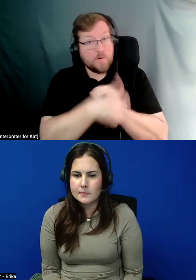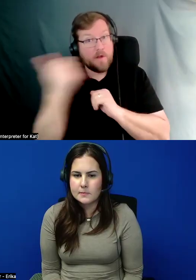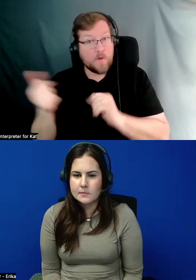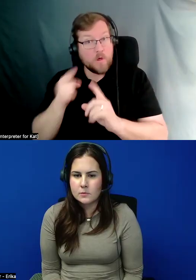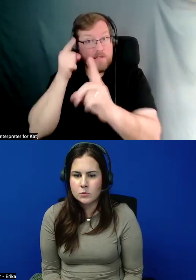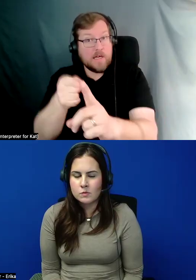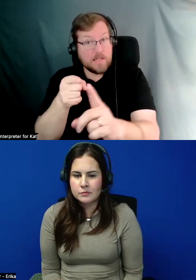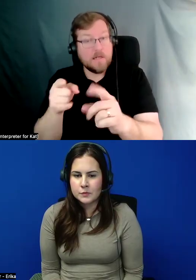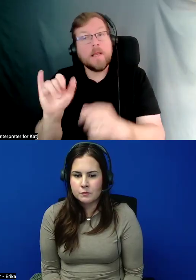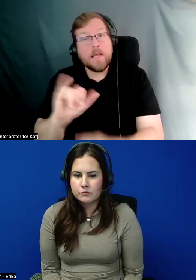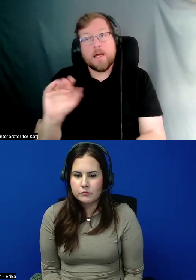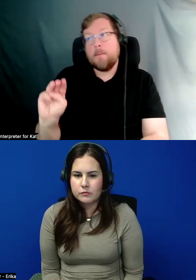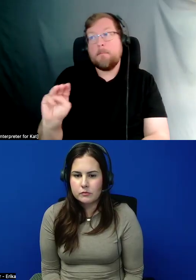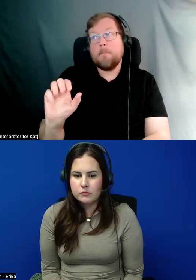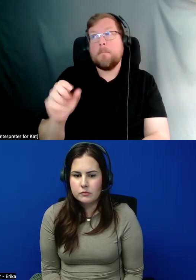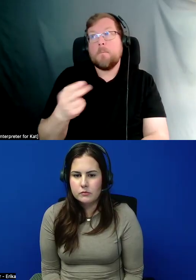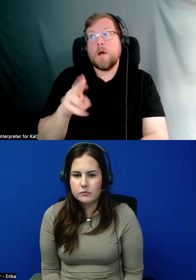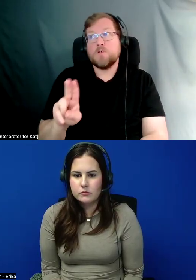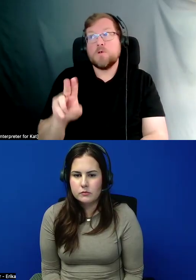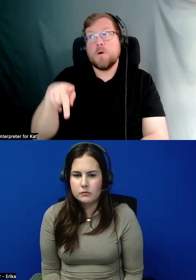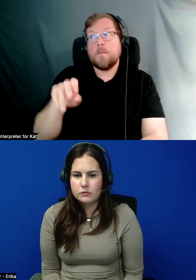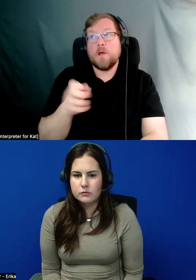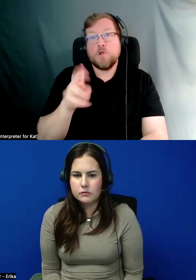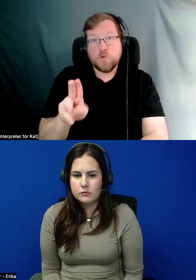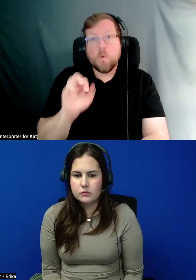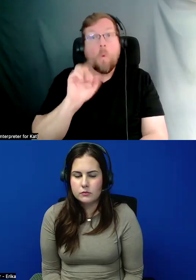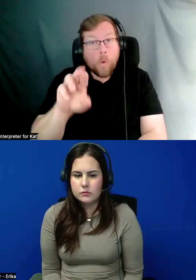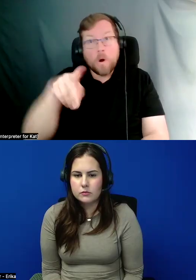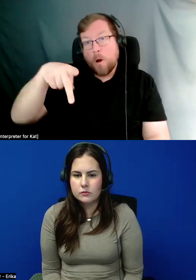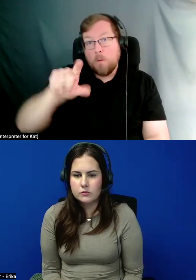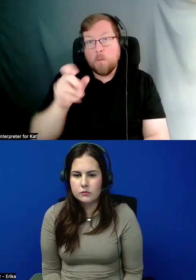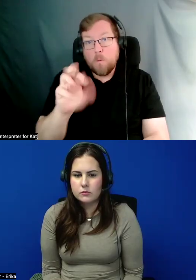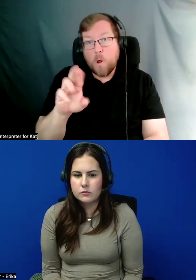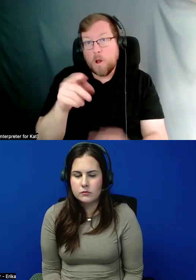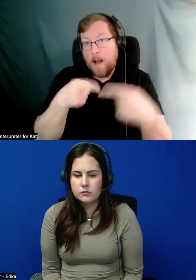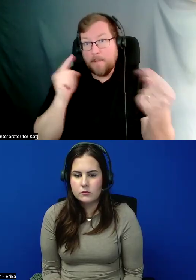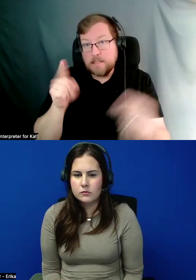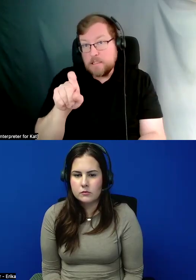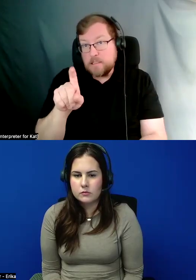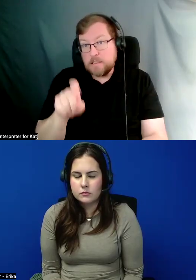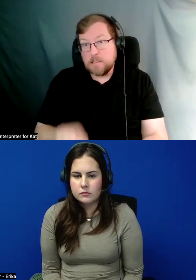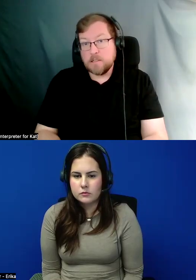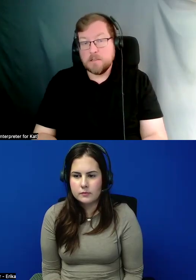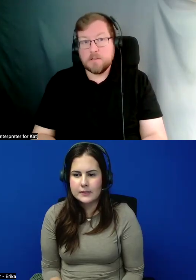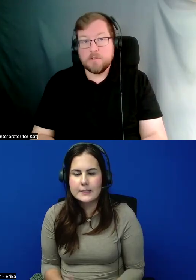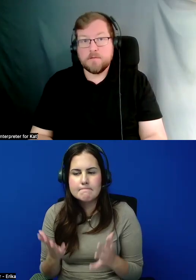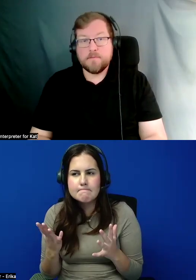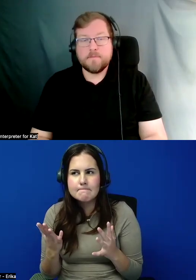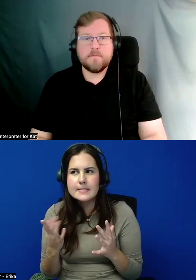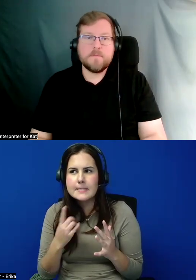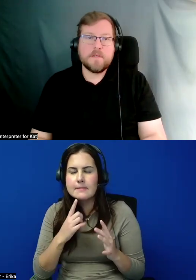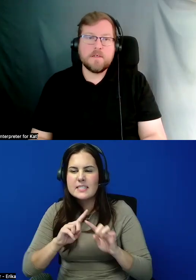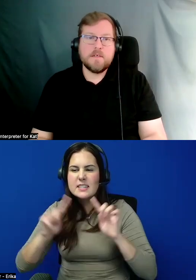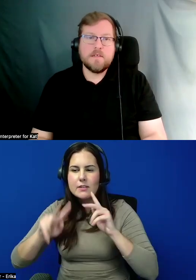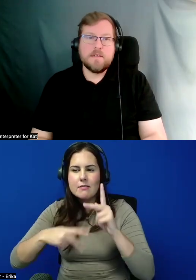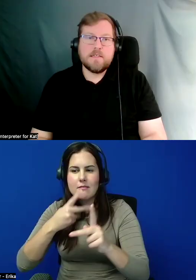like Machu Picchu or Polar Opposite? I mean, it was different traveling because there was so many boats